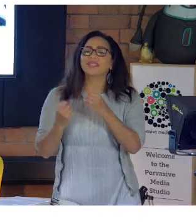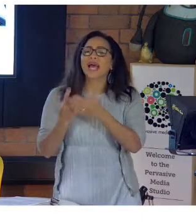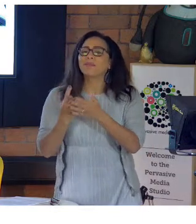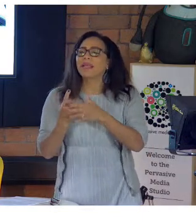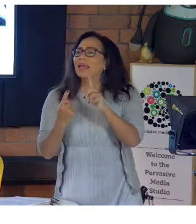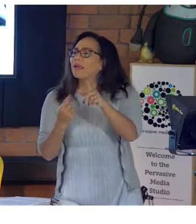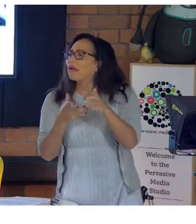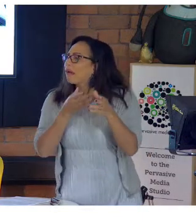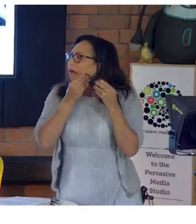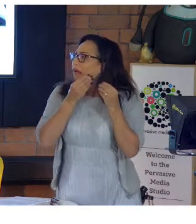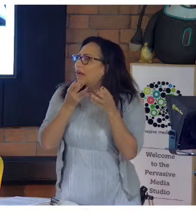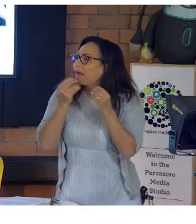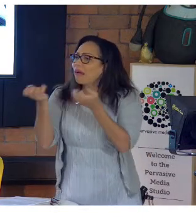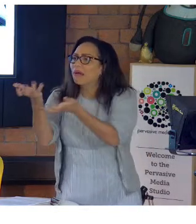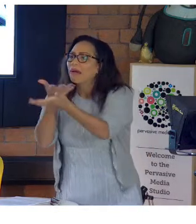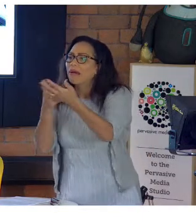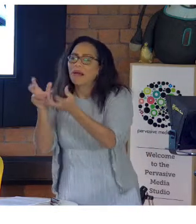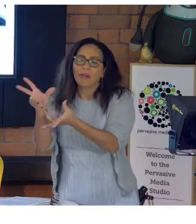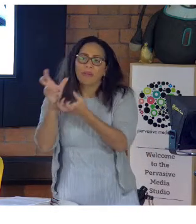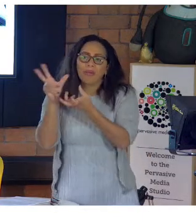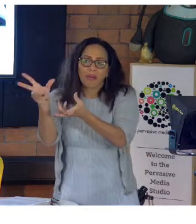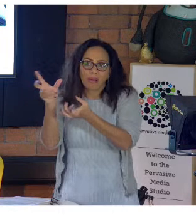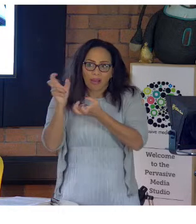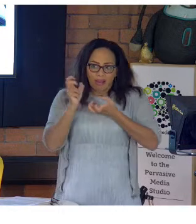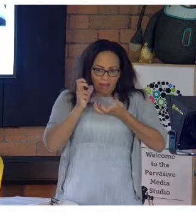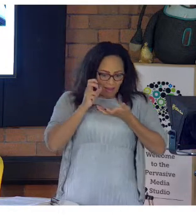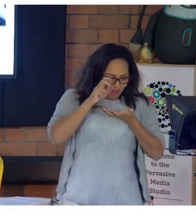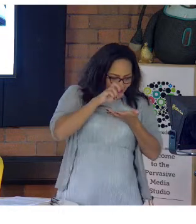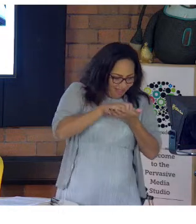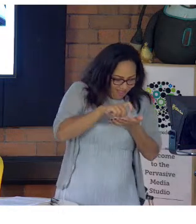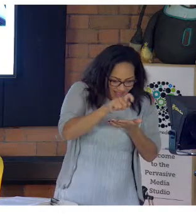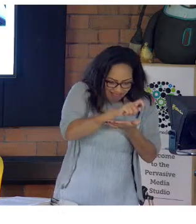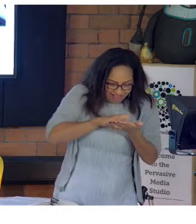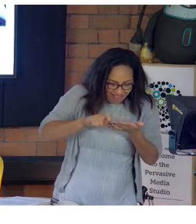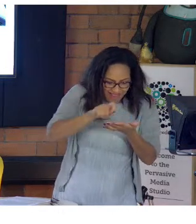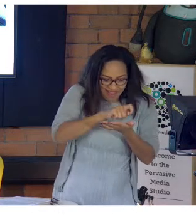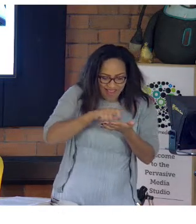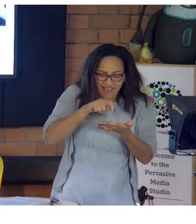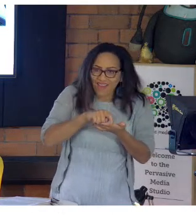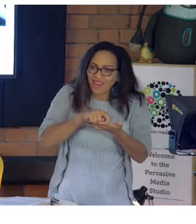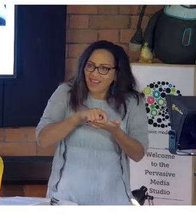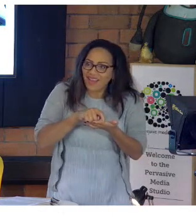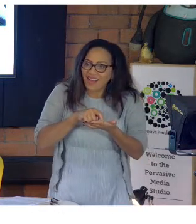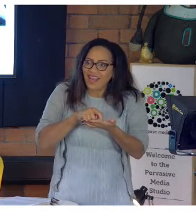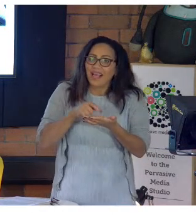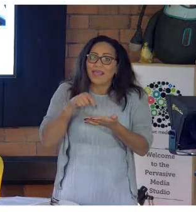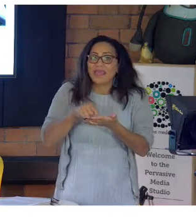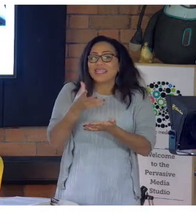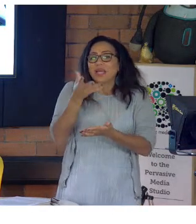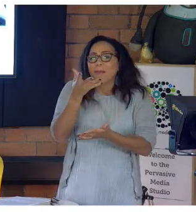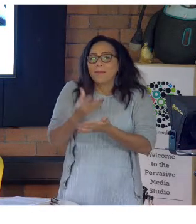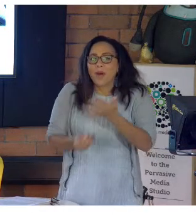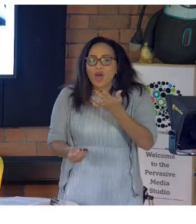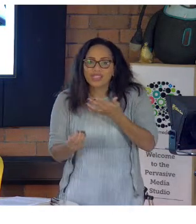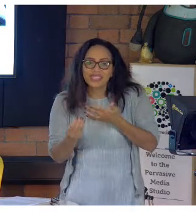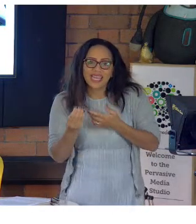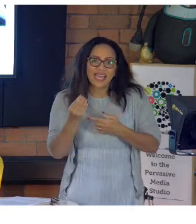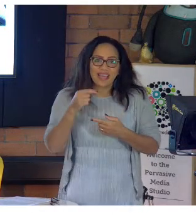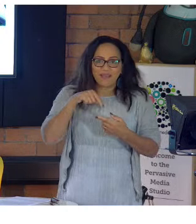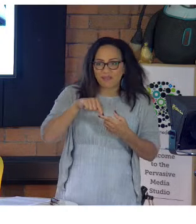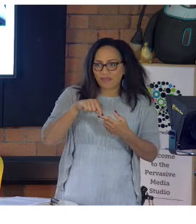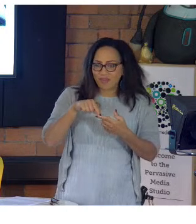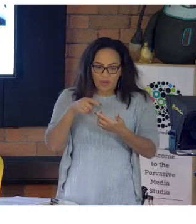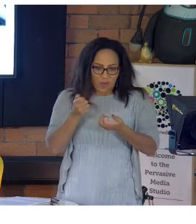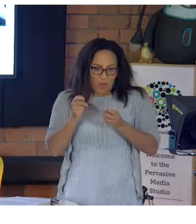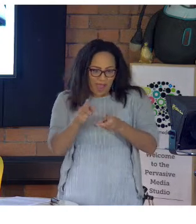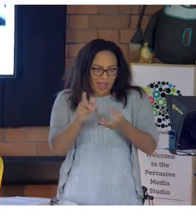drawings. And the immersive aspect of live illustration is limited to short interactions with the audience